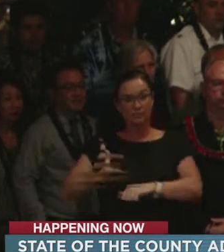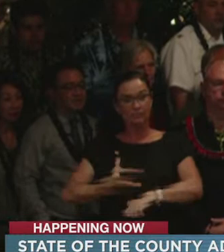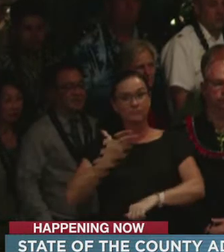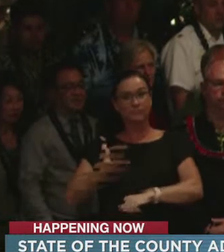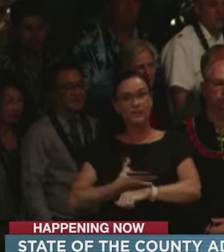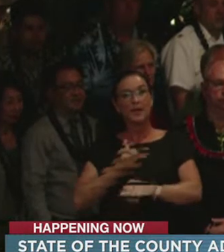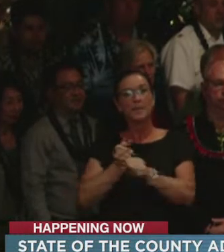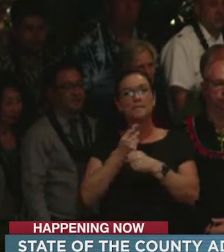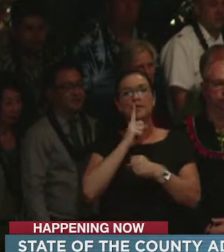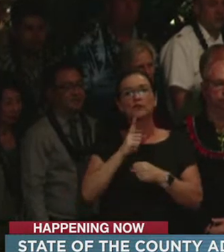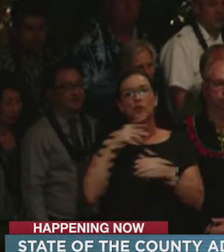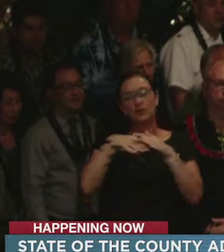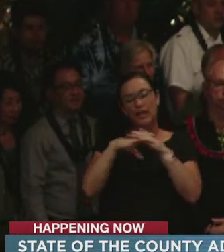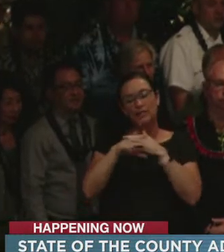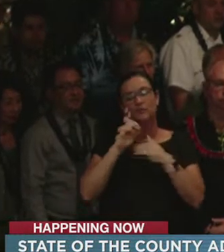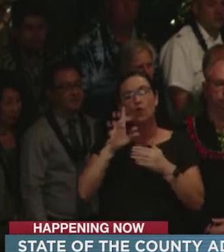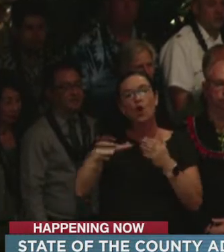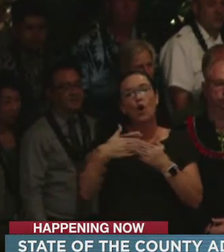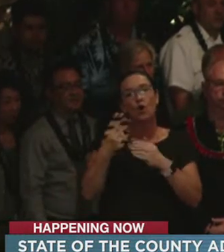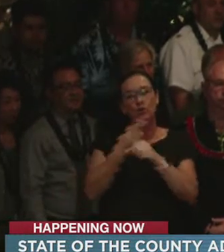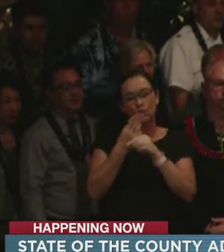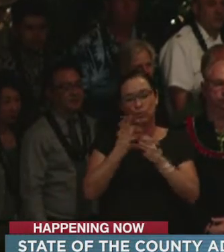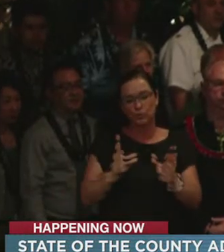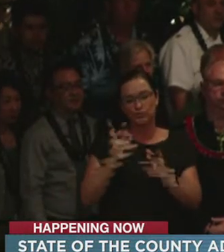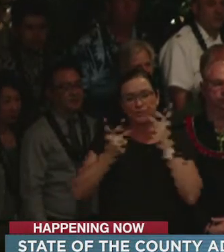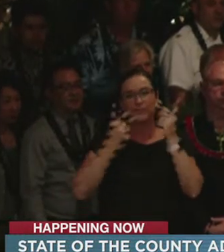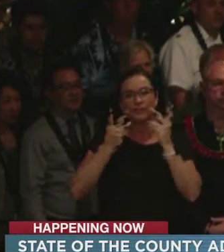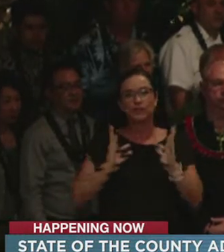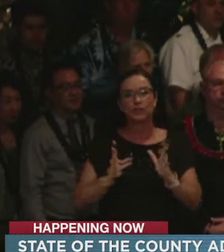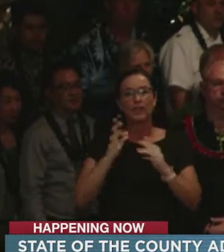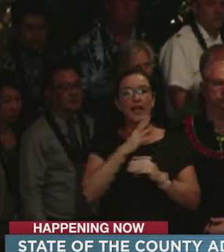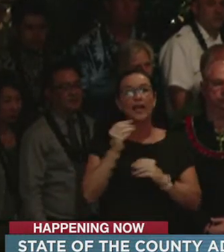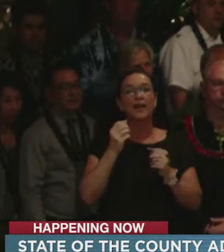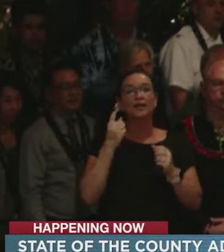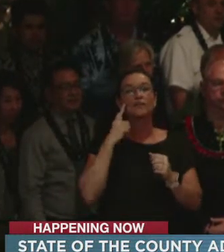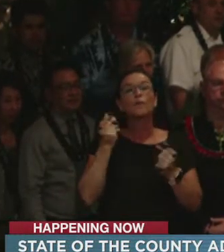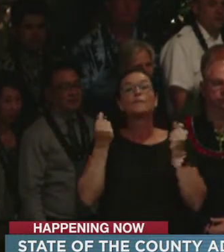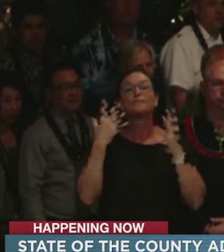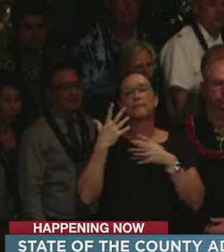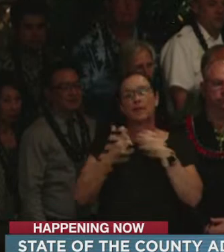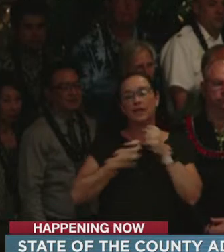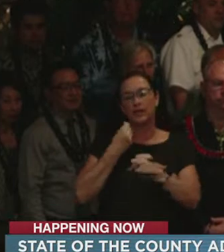to our parks for all of our users and visitors and for many, many years to come.